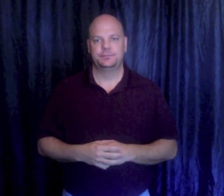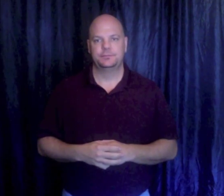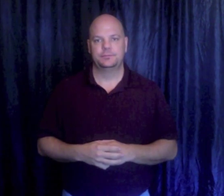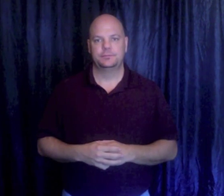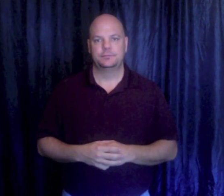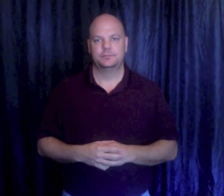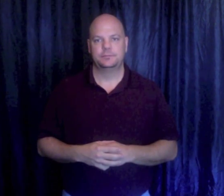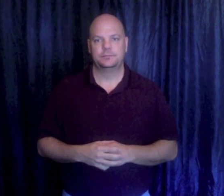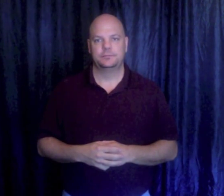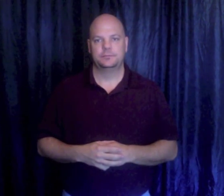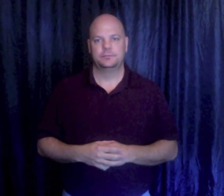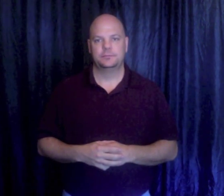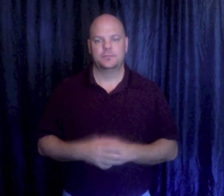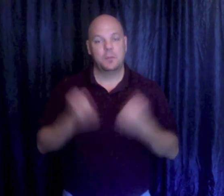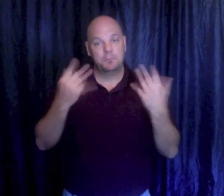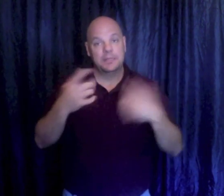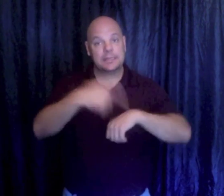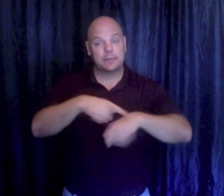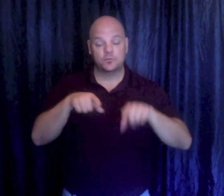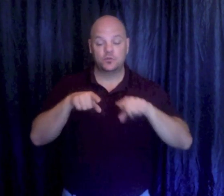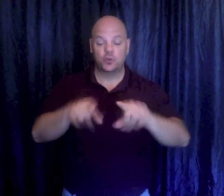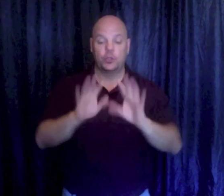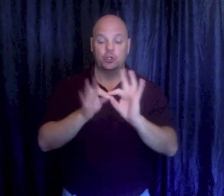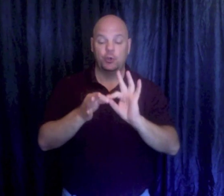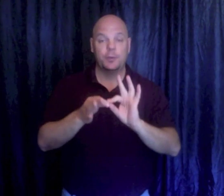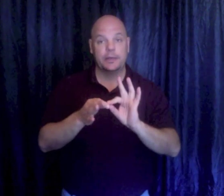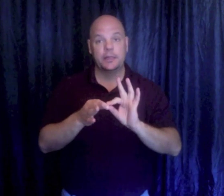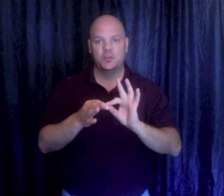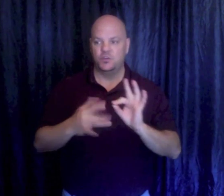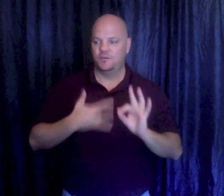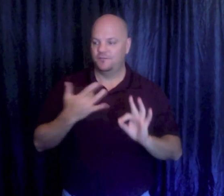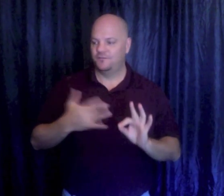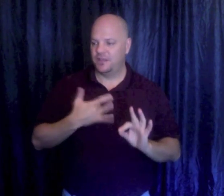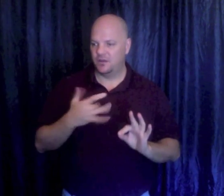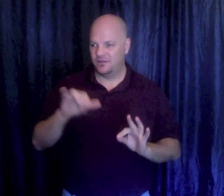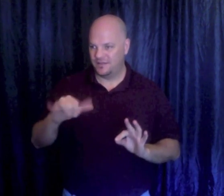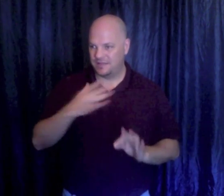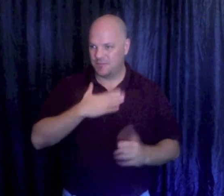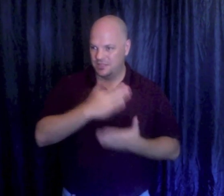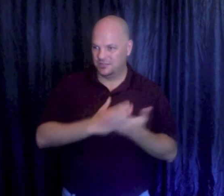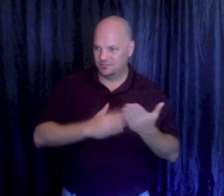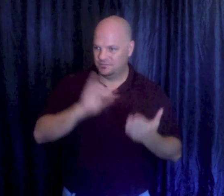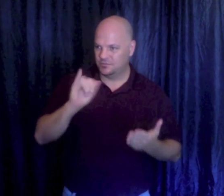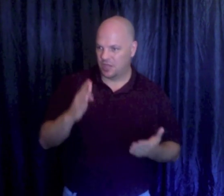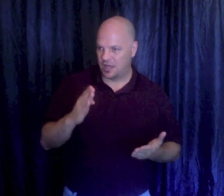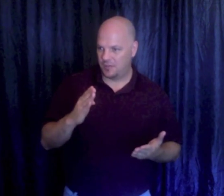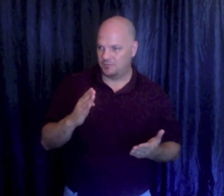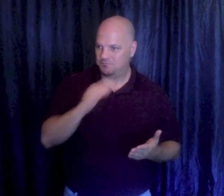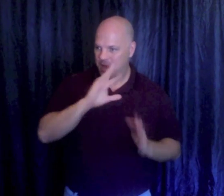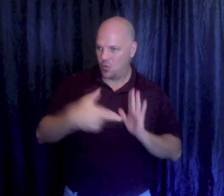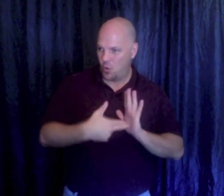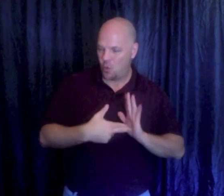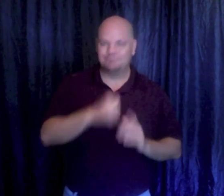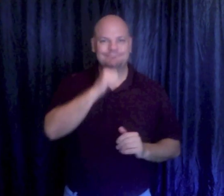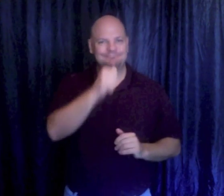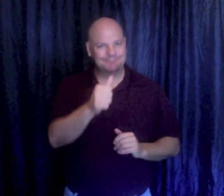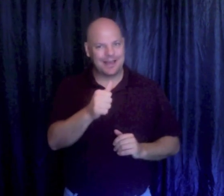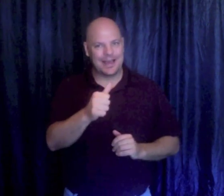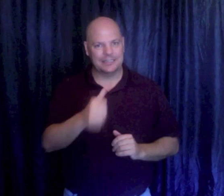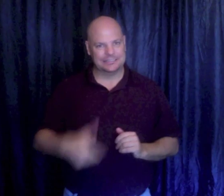you may feel like, I hope this is part of my job. I hope this is part of my role. But I'm betting that most